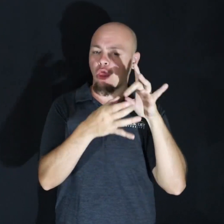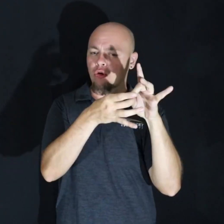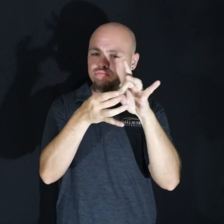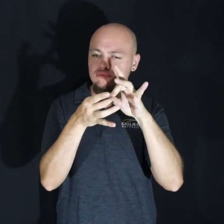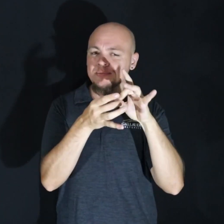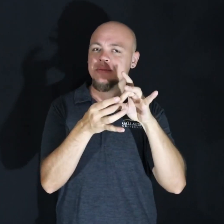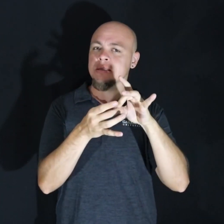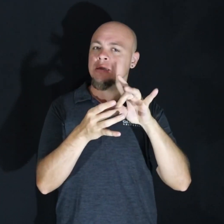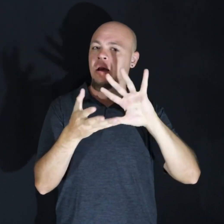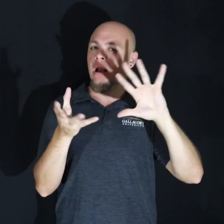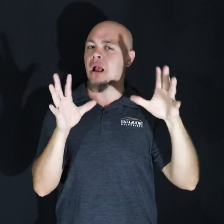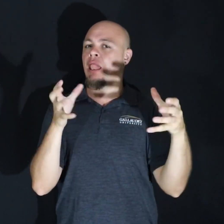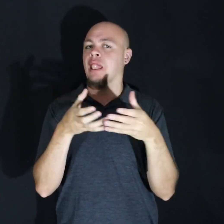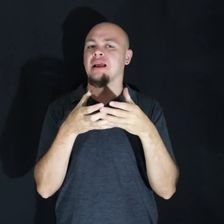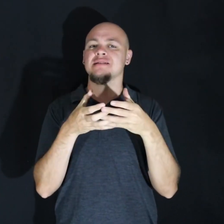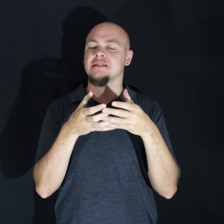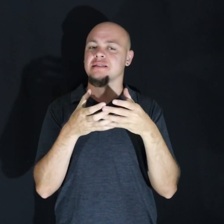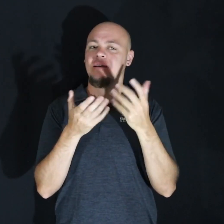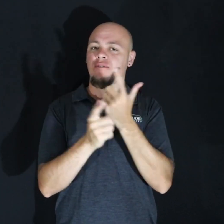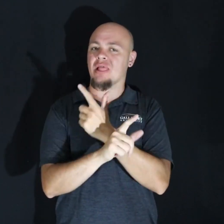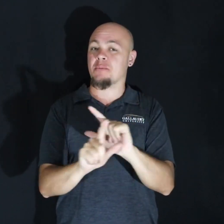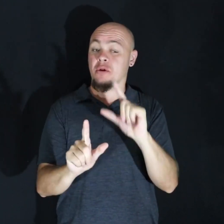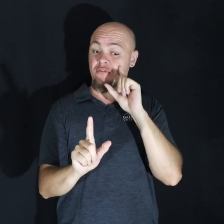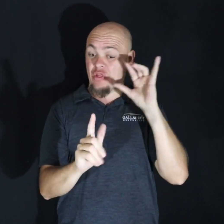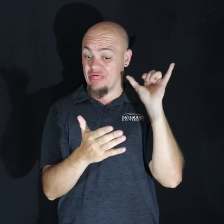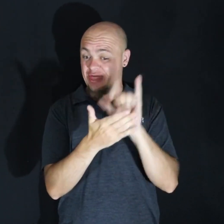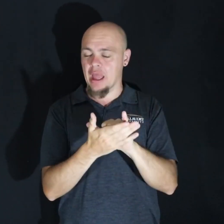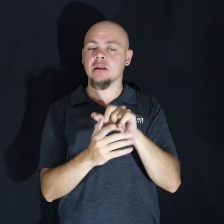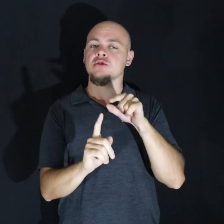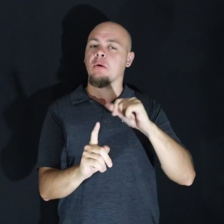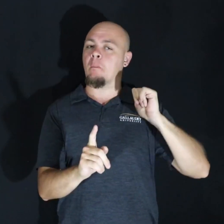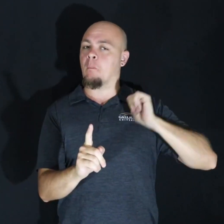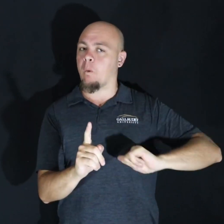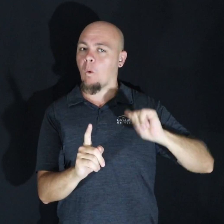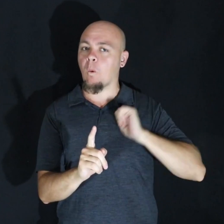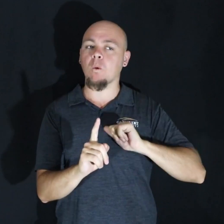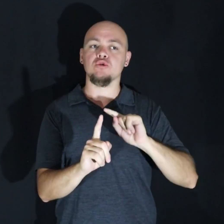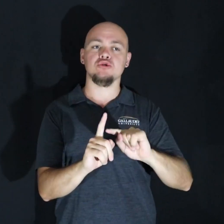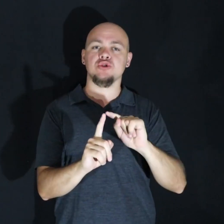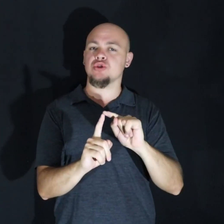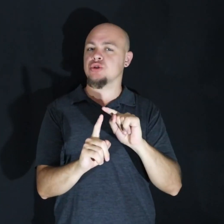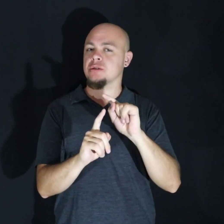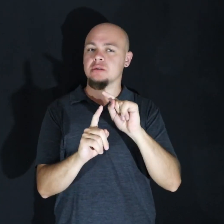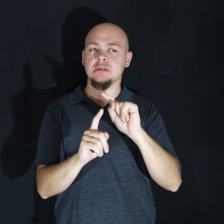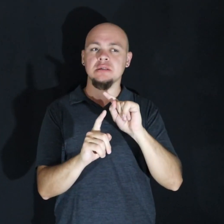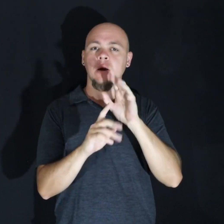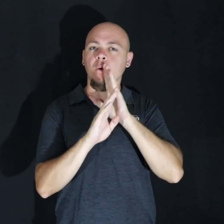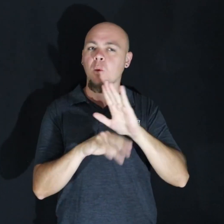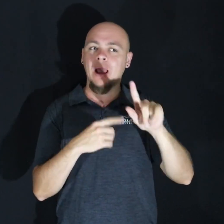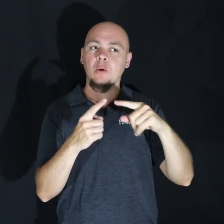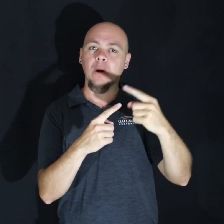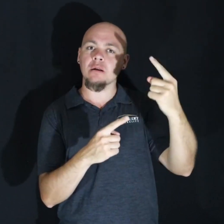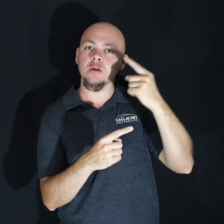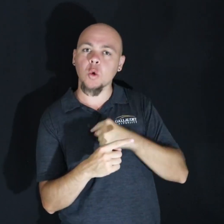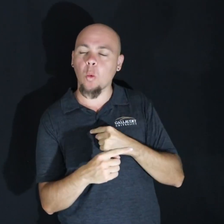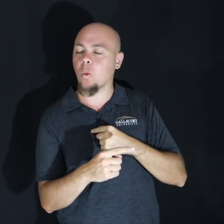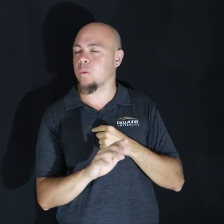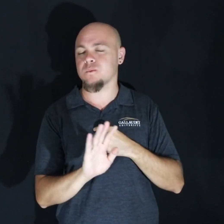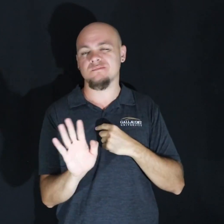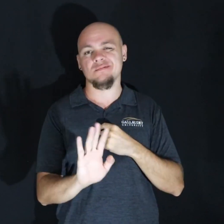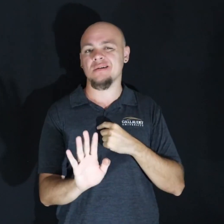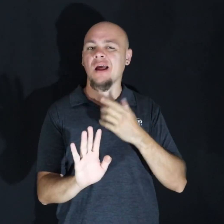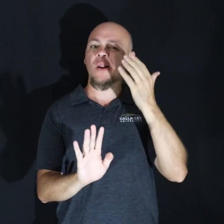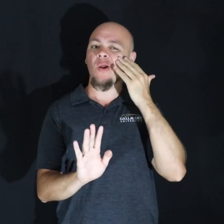collective liberation. And for that, she is bold. She isn't quiet when she is told. She knows what